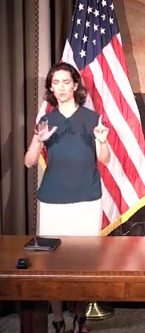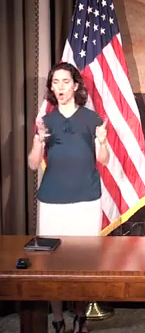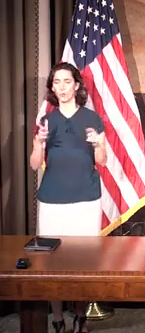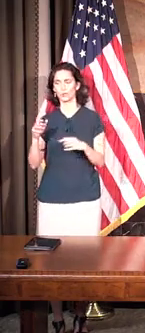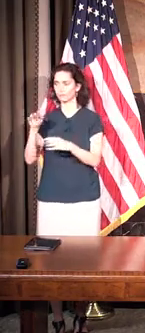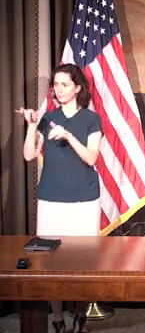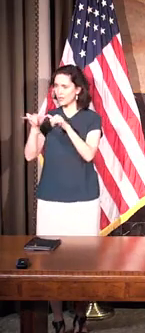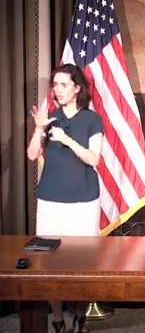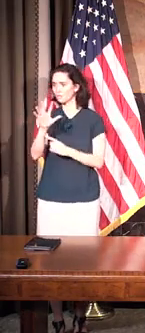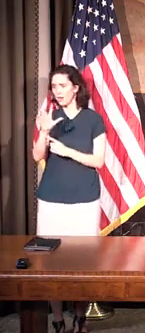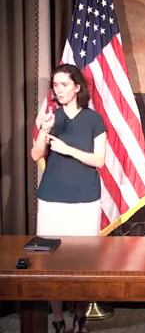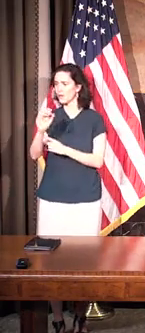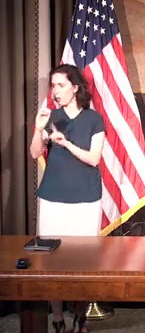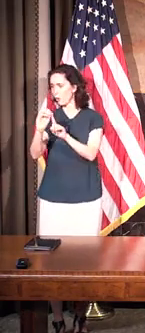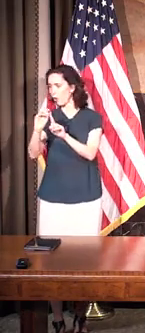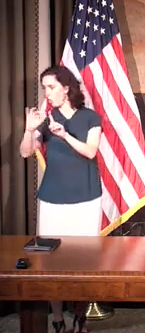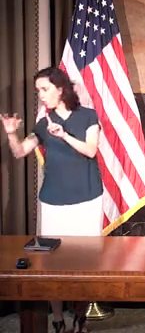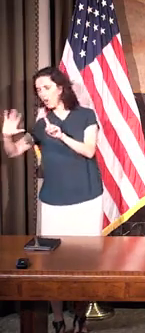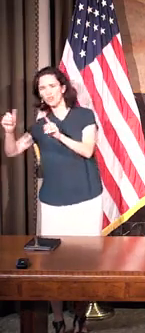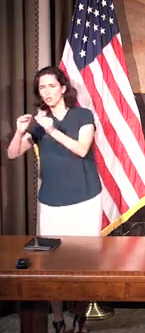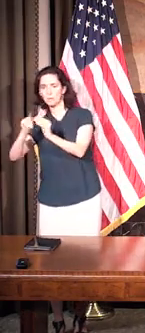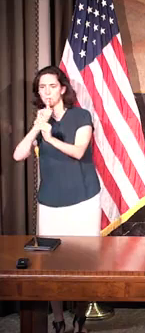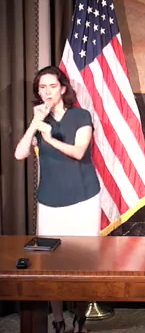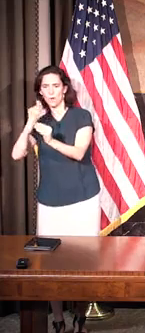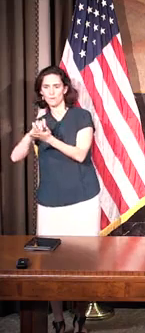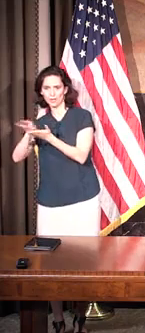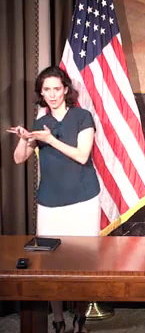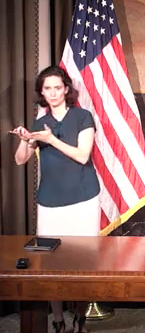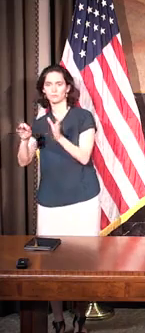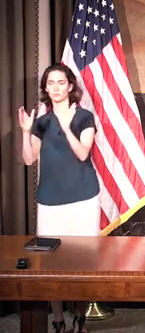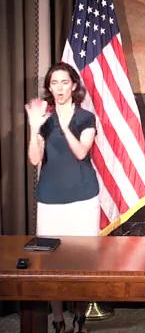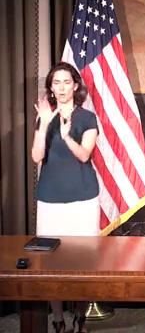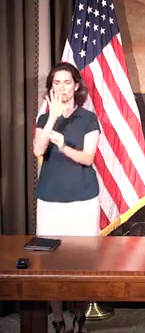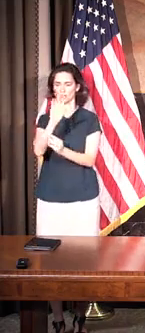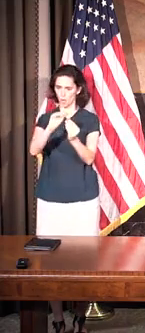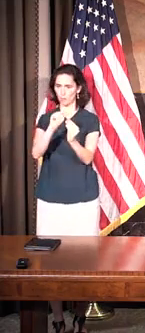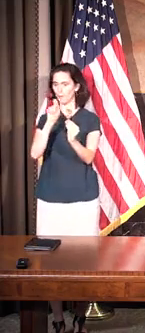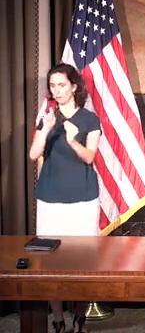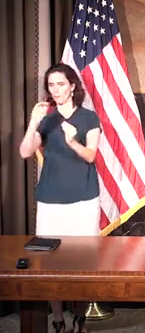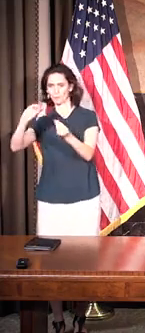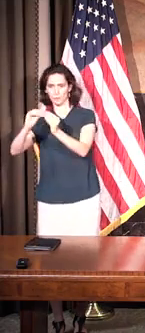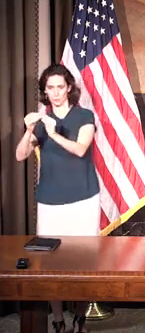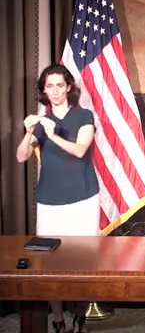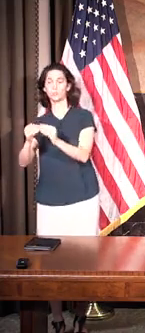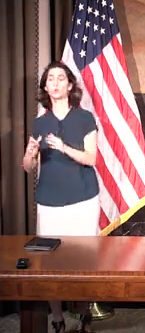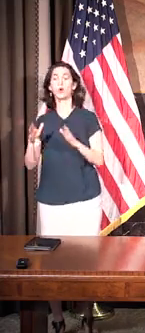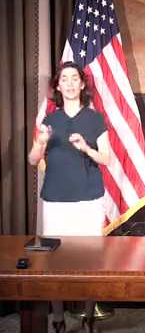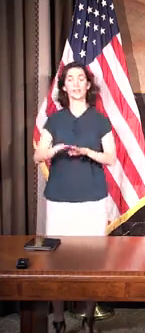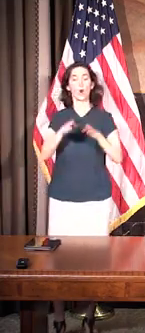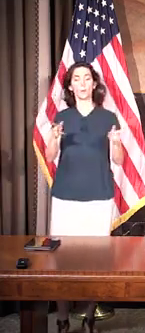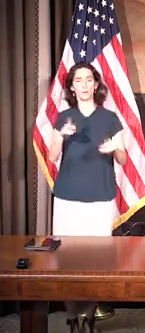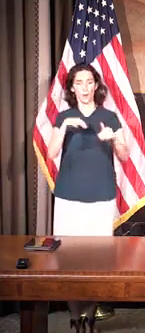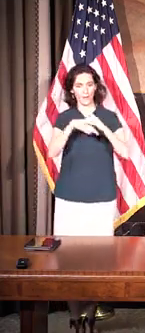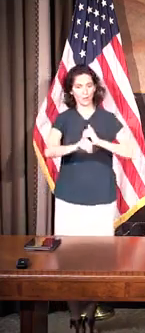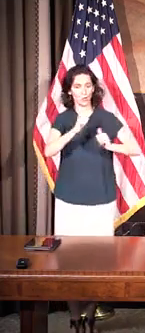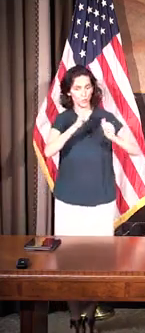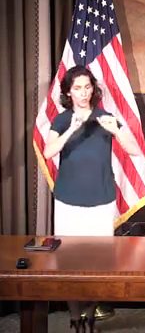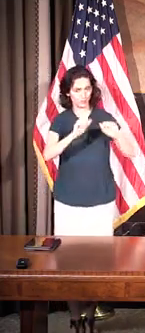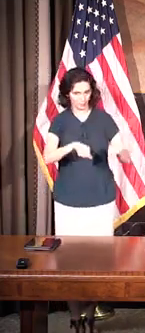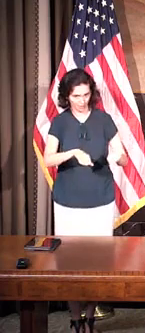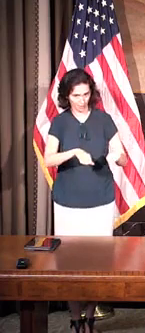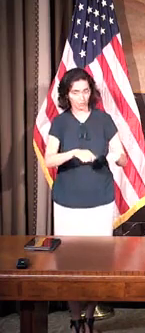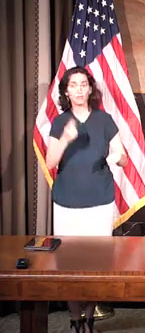parish opts in, it will be allowed to open the bars to on-premises consumption until it hits